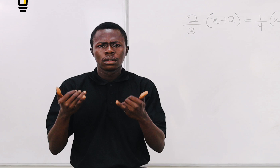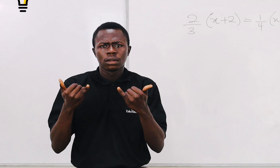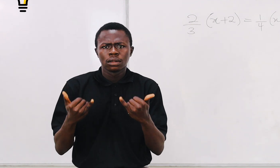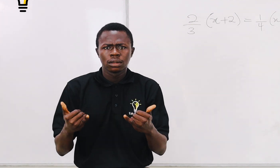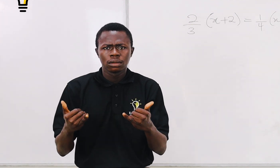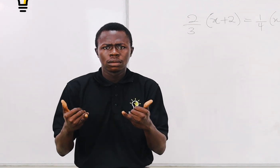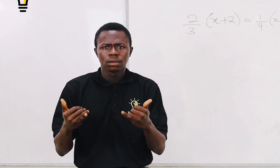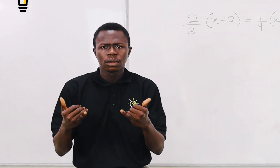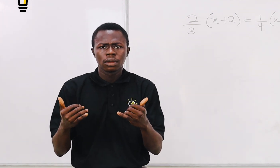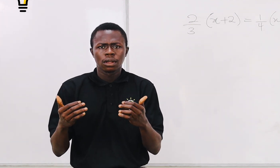Now,